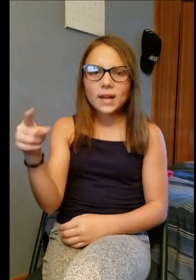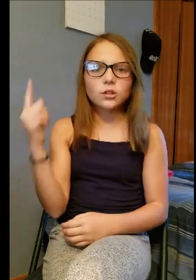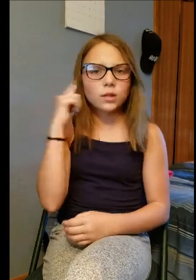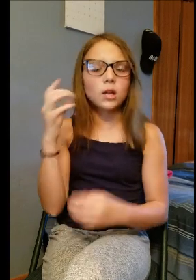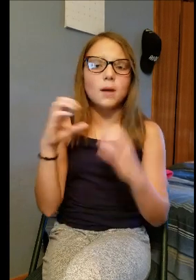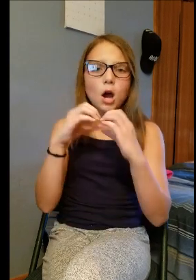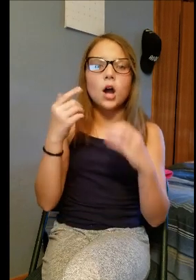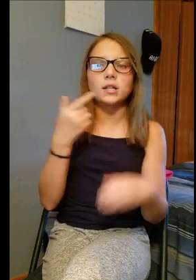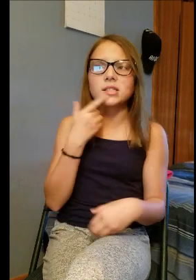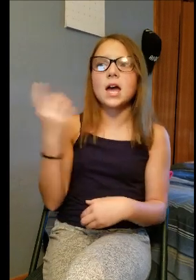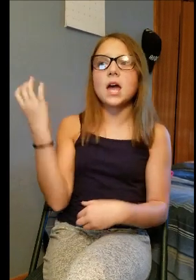can you hear my heart say